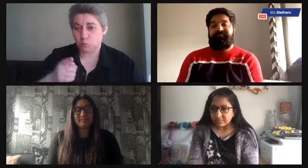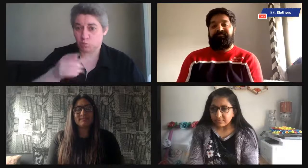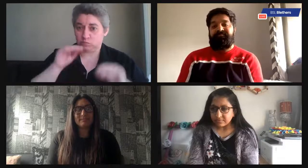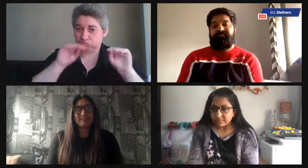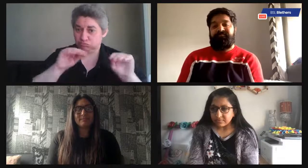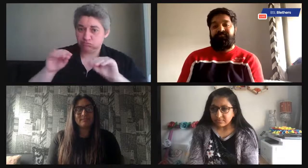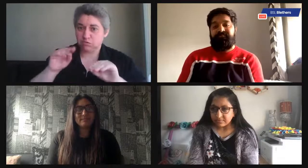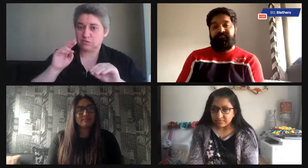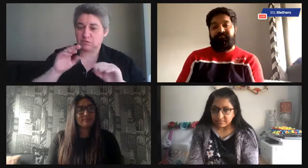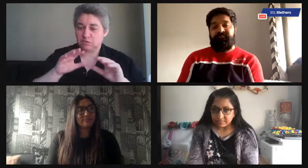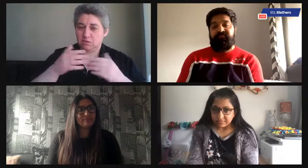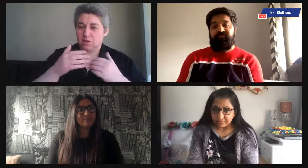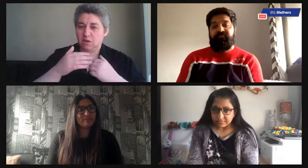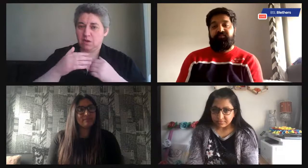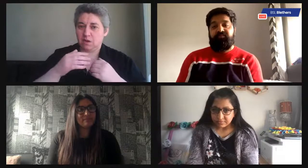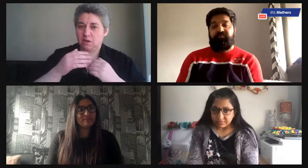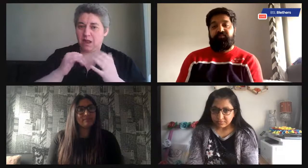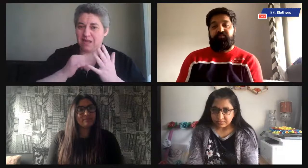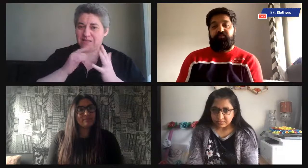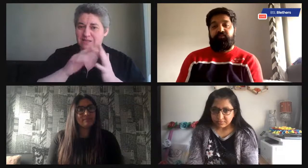for the planet. It's not someone else's.